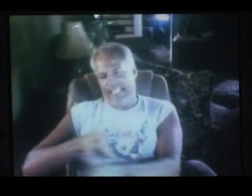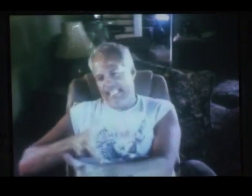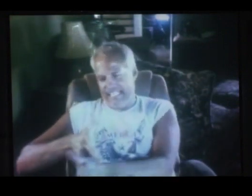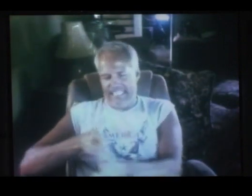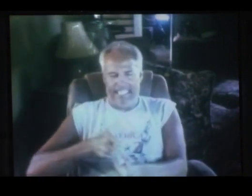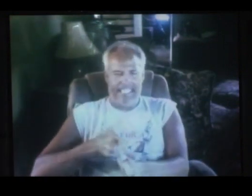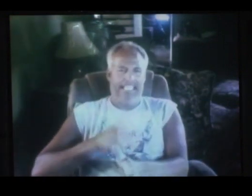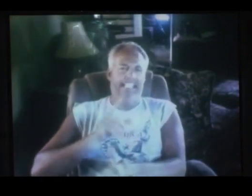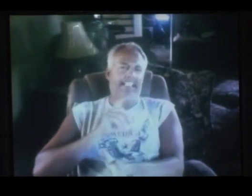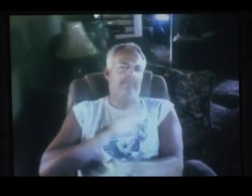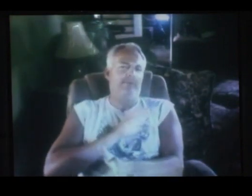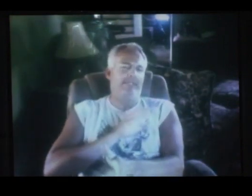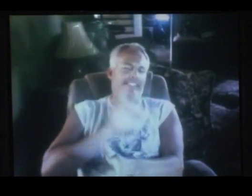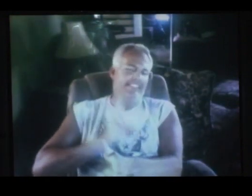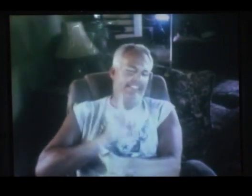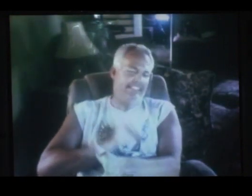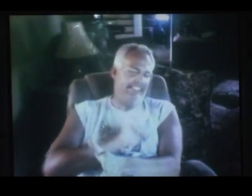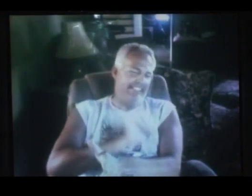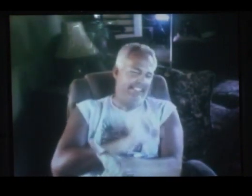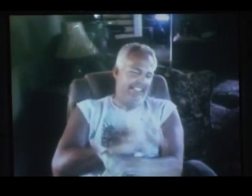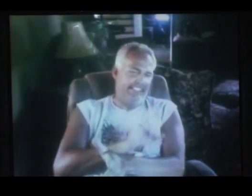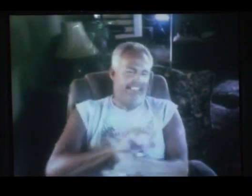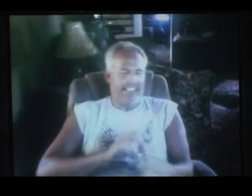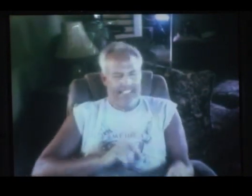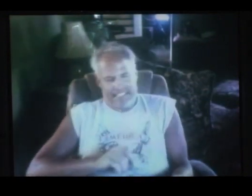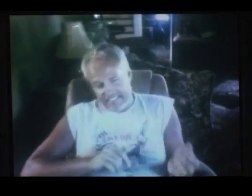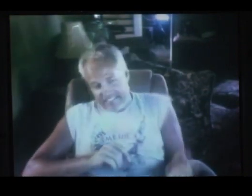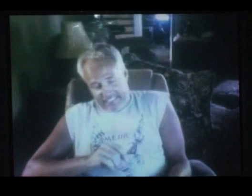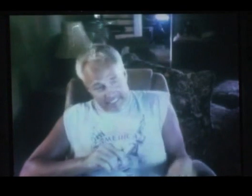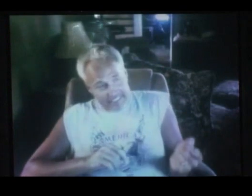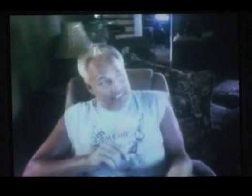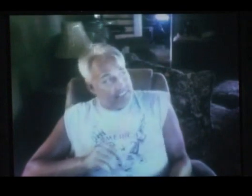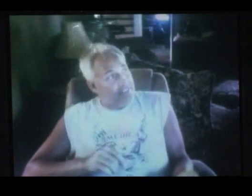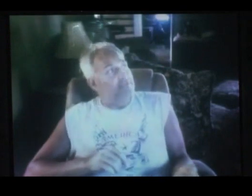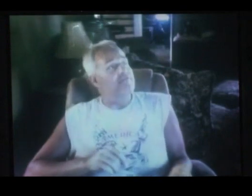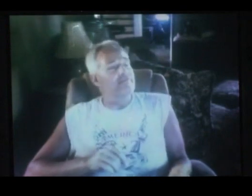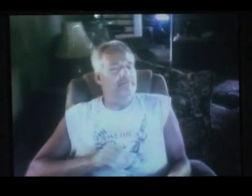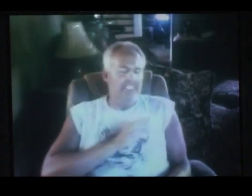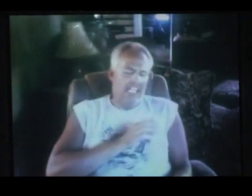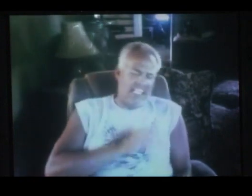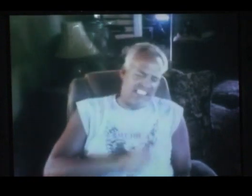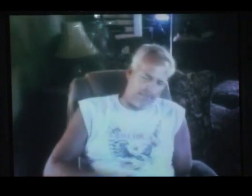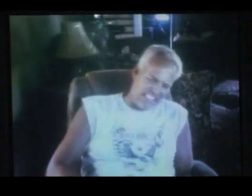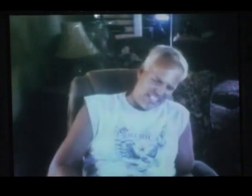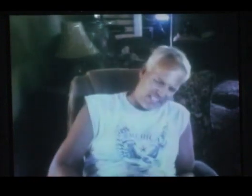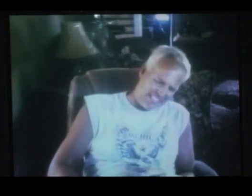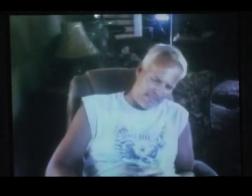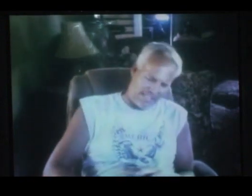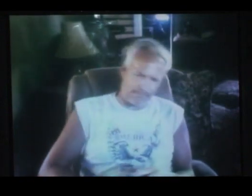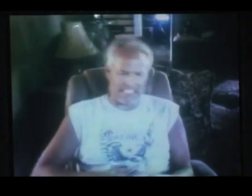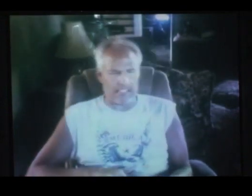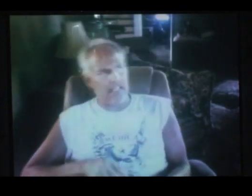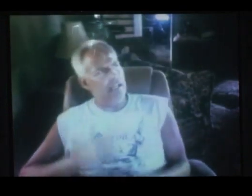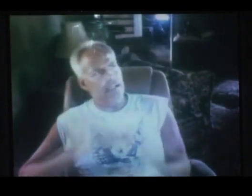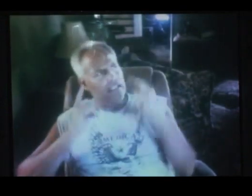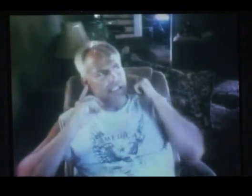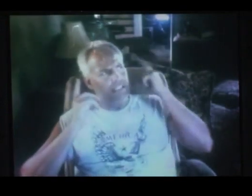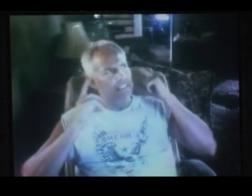and pulls over, okay. So the police comes up to the car, it rolls down the window, officer starts talking about,